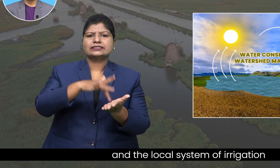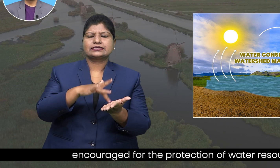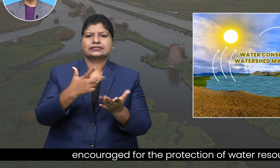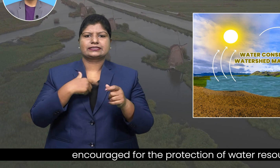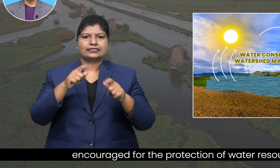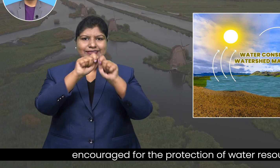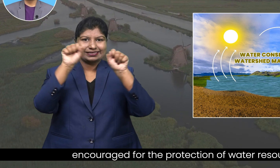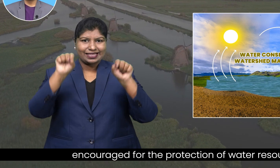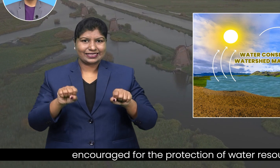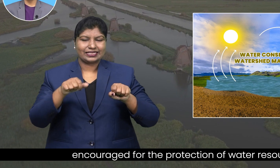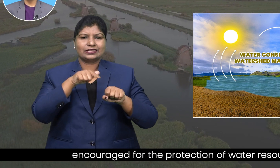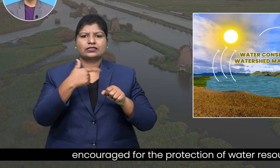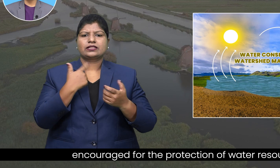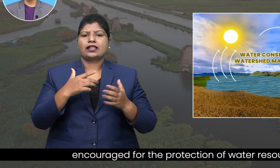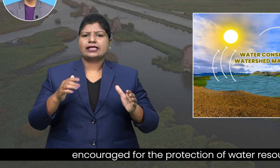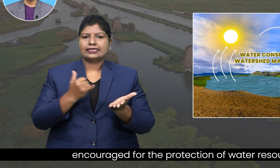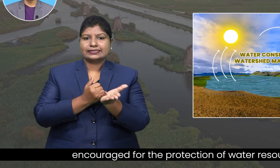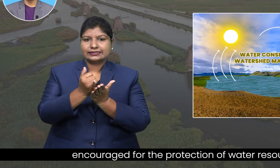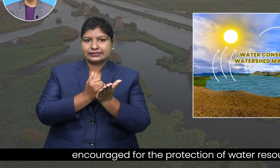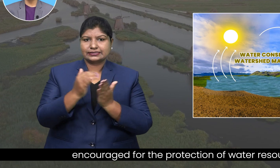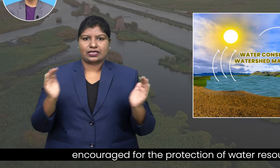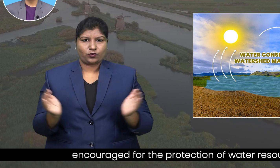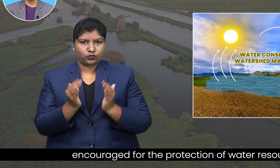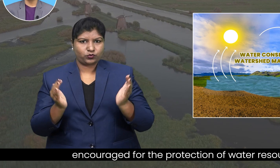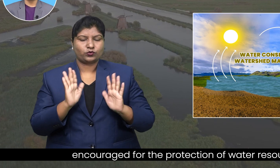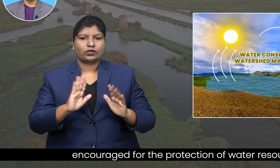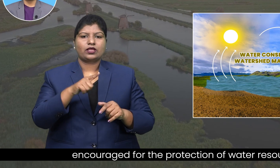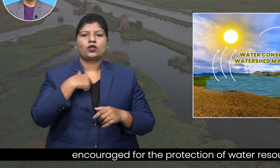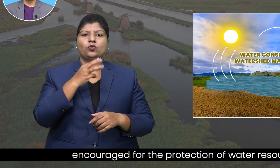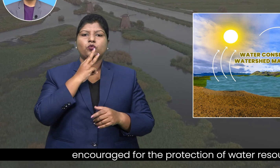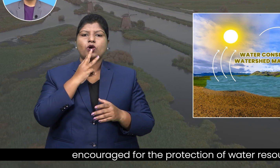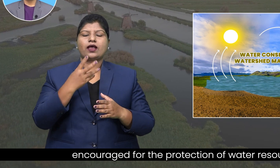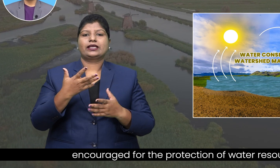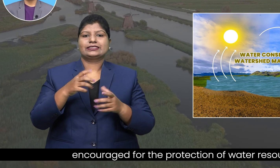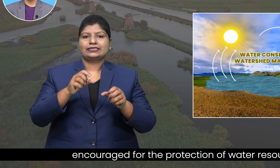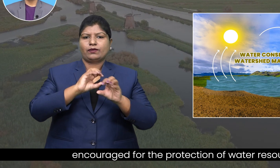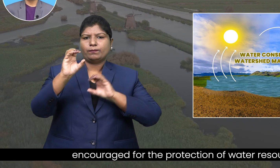irrigation encouraged for the protection of water resources.